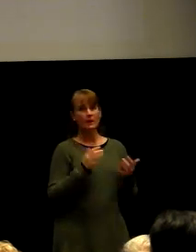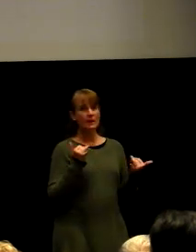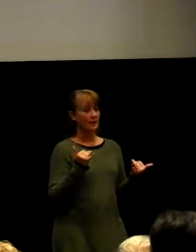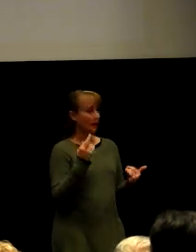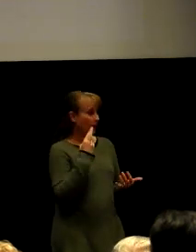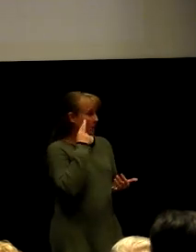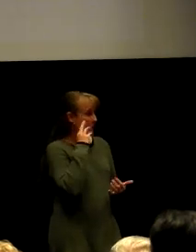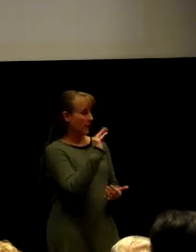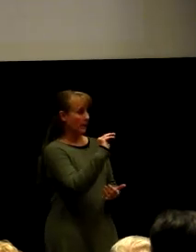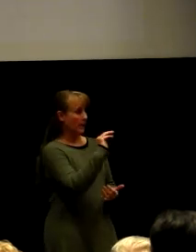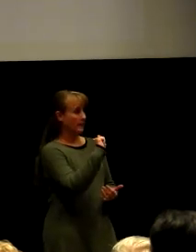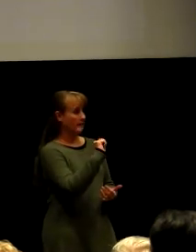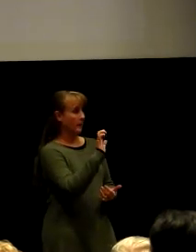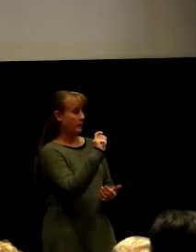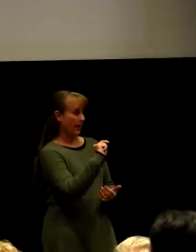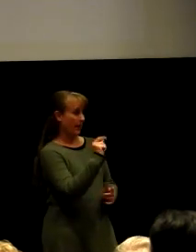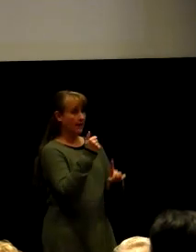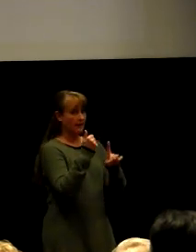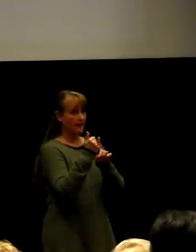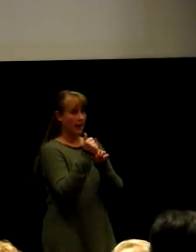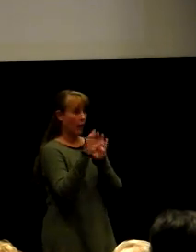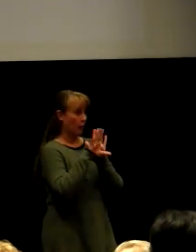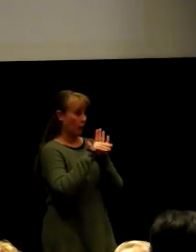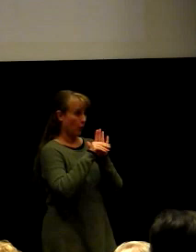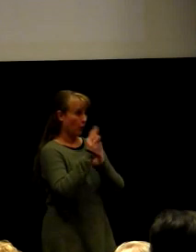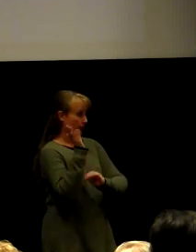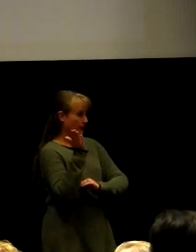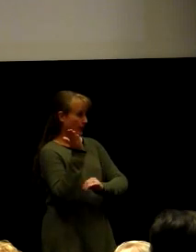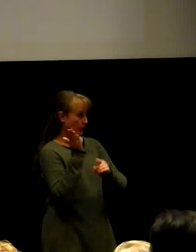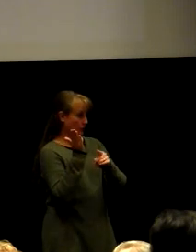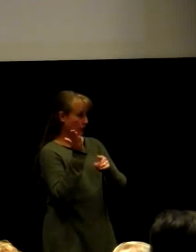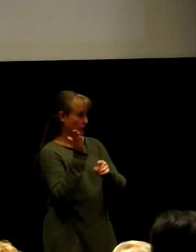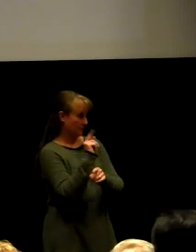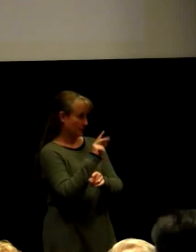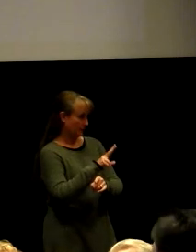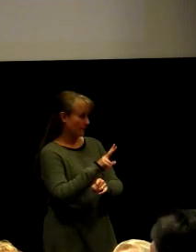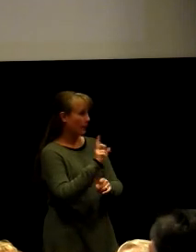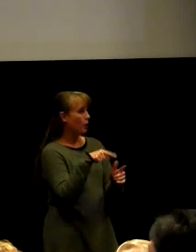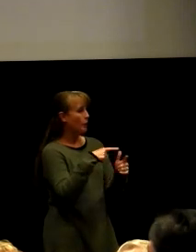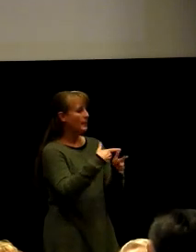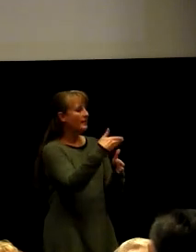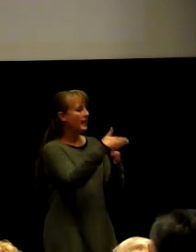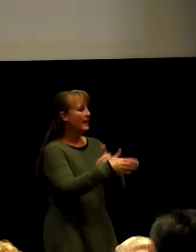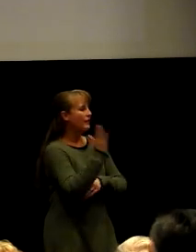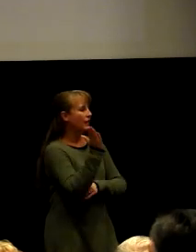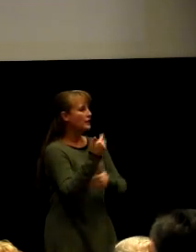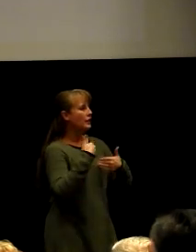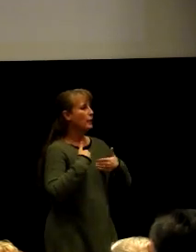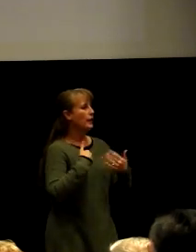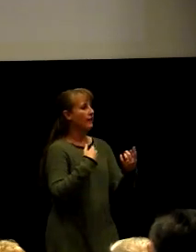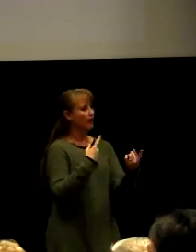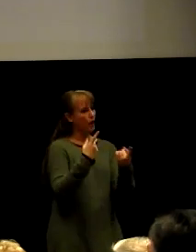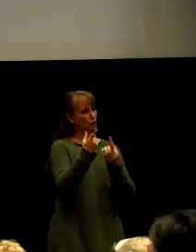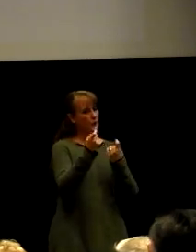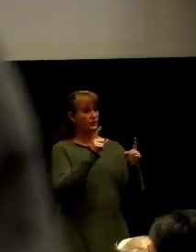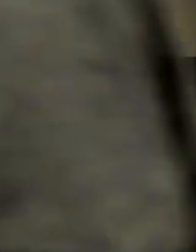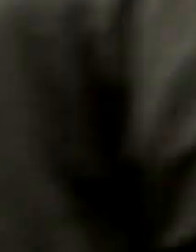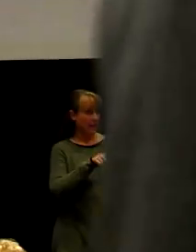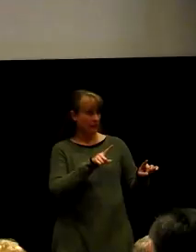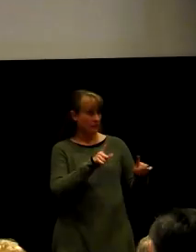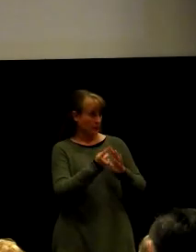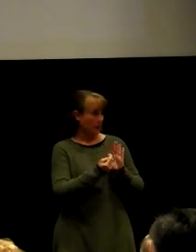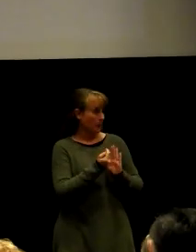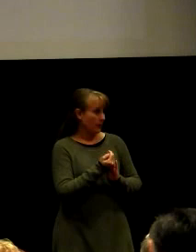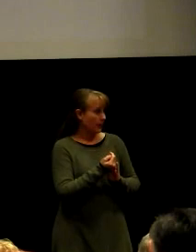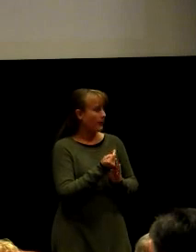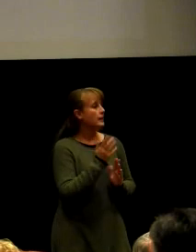Because MCAT is recording the lectures, as we get to the end of the lecture and we have our question and answer